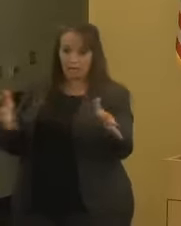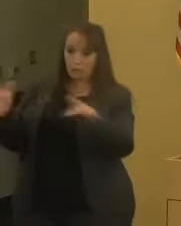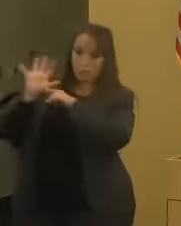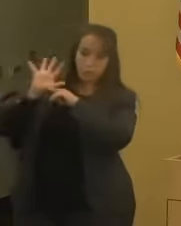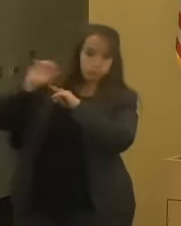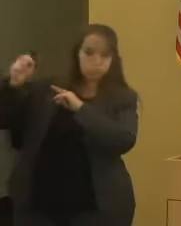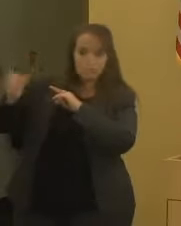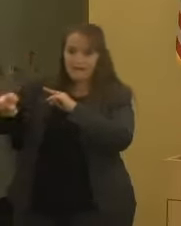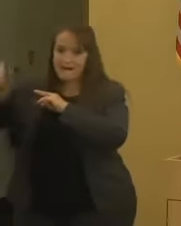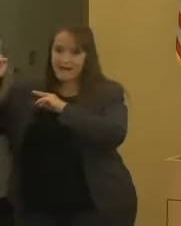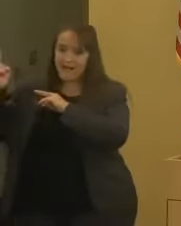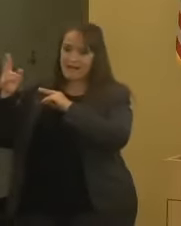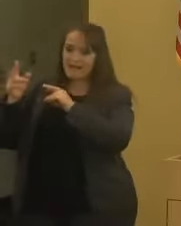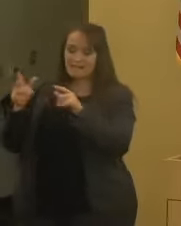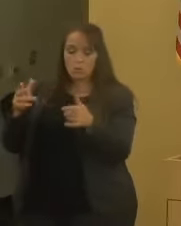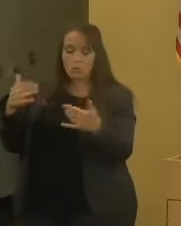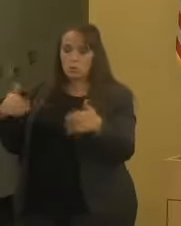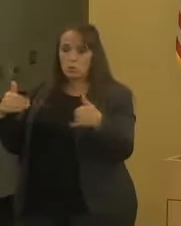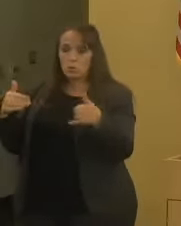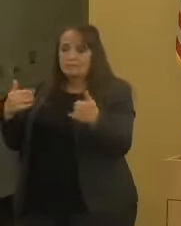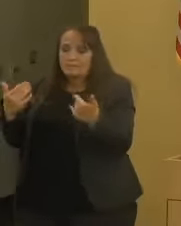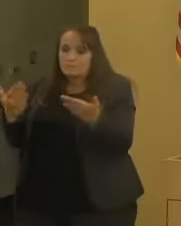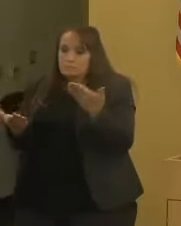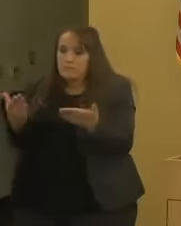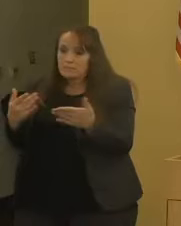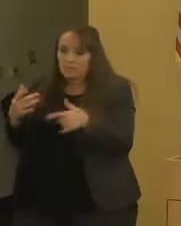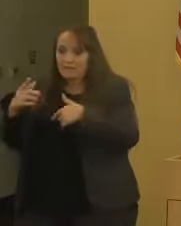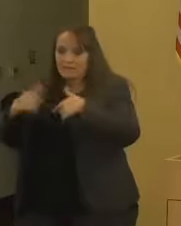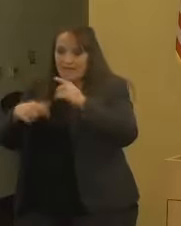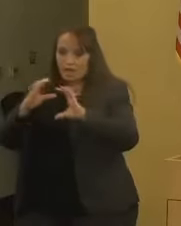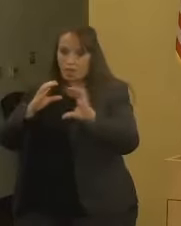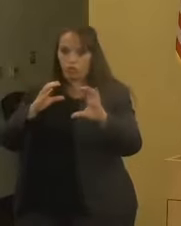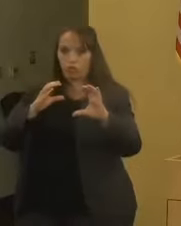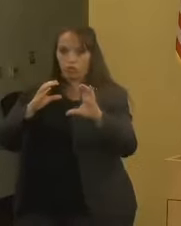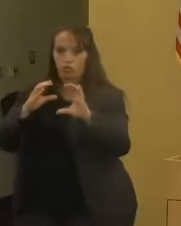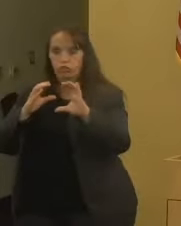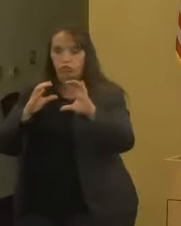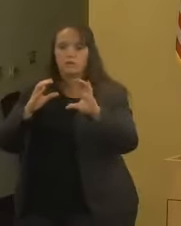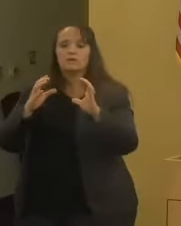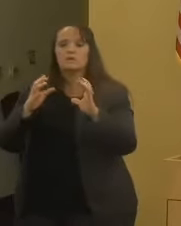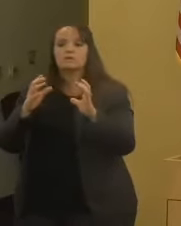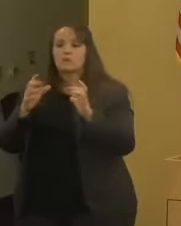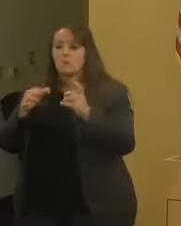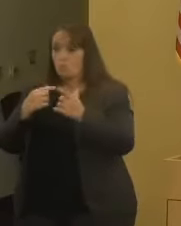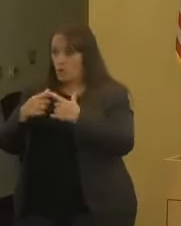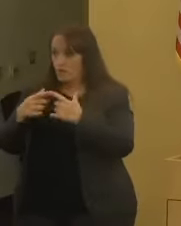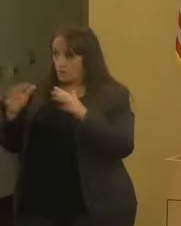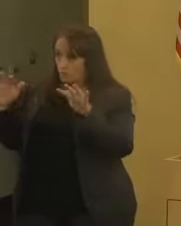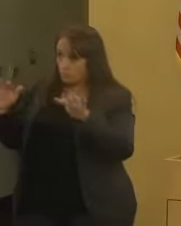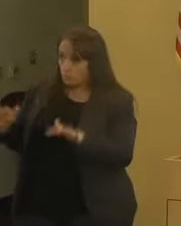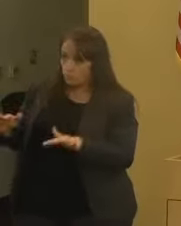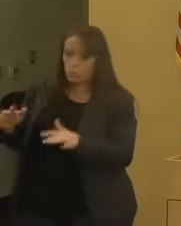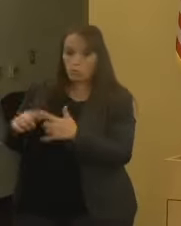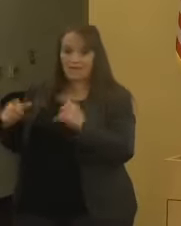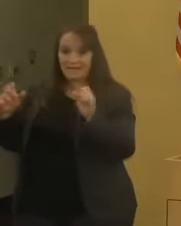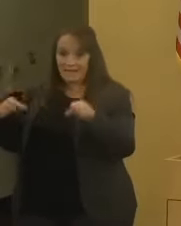our high-profile vehicles and the winds that affect that. But as soon as we can get back out to you, we're going to come and get you as quickly as we